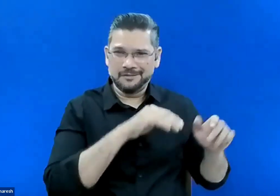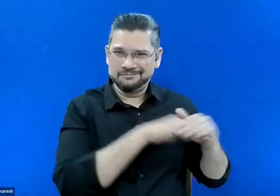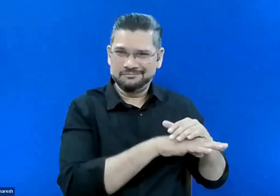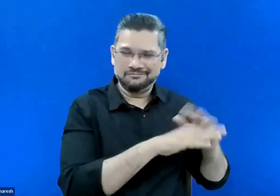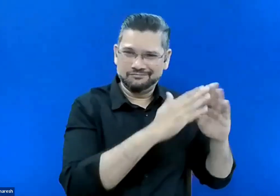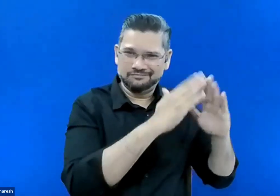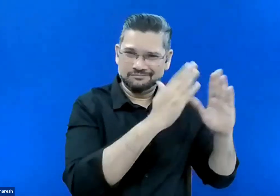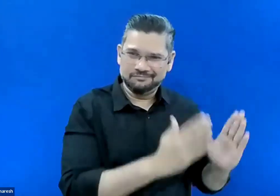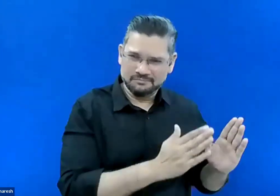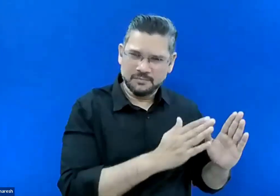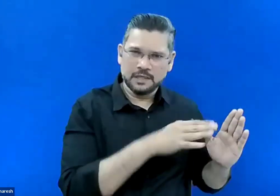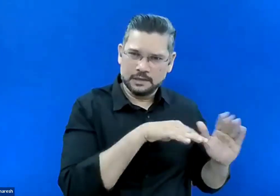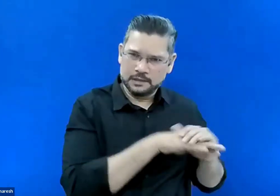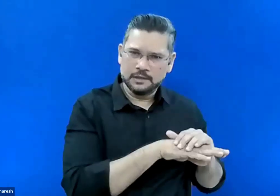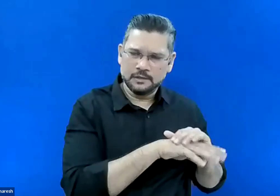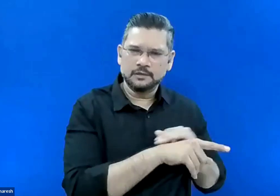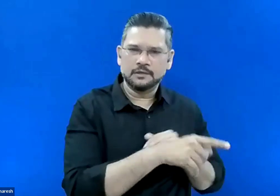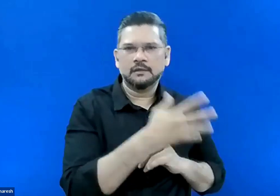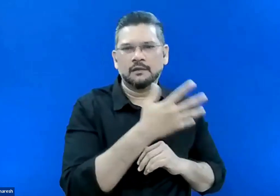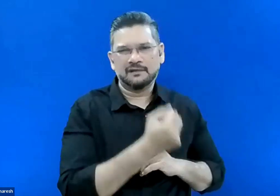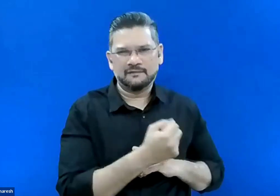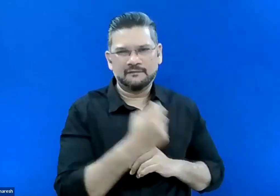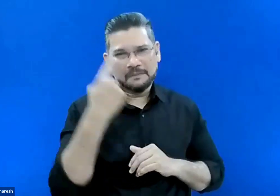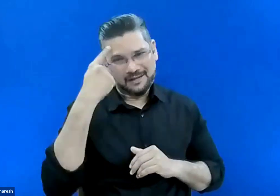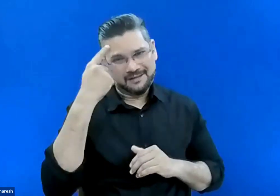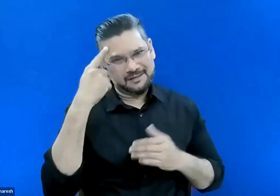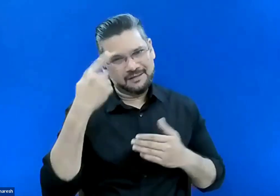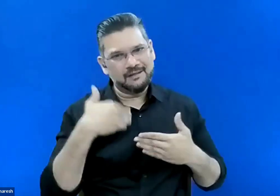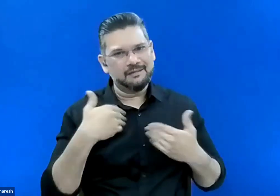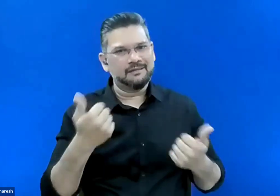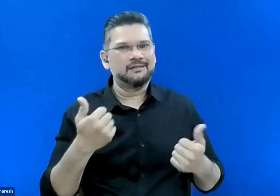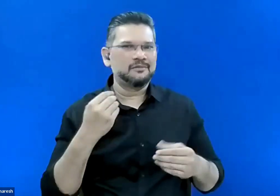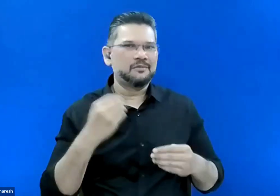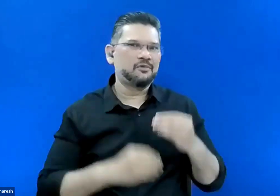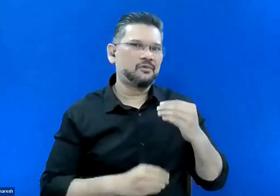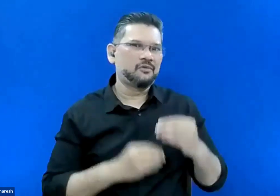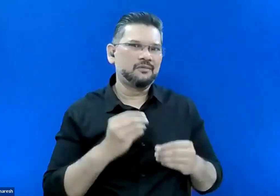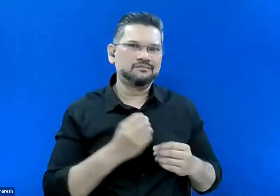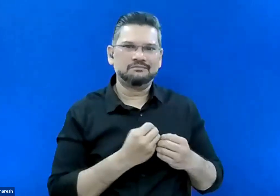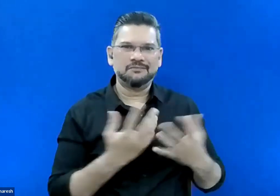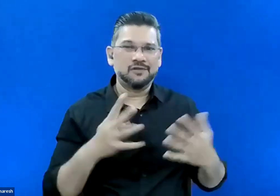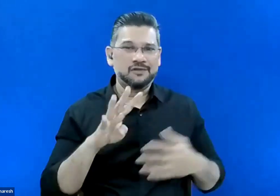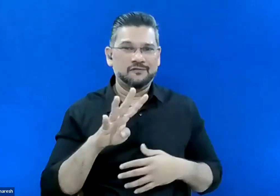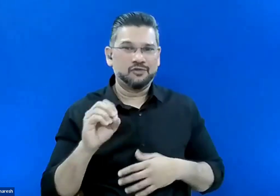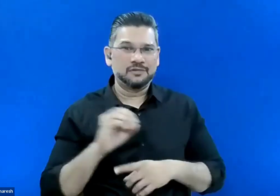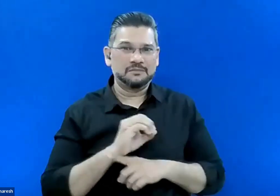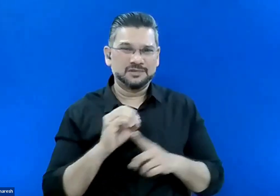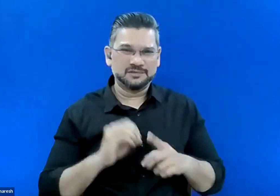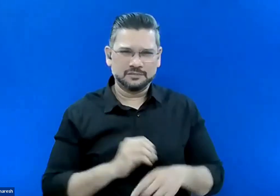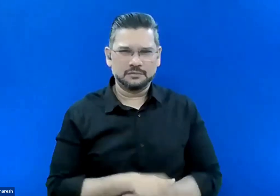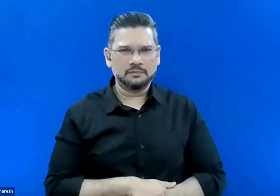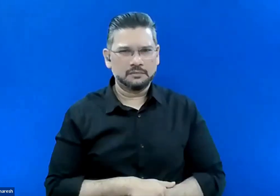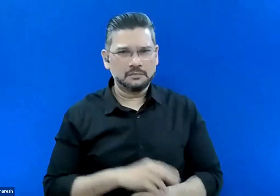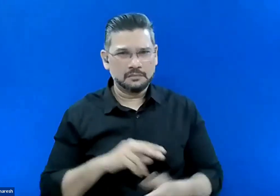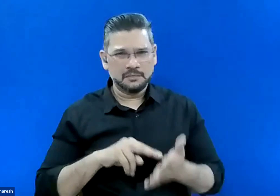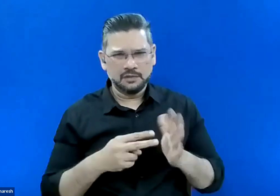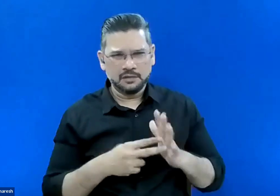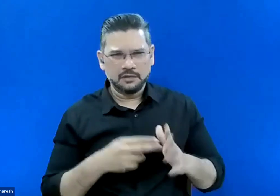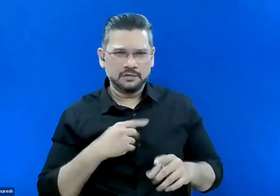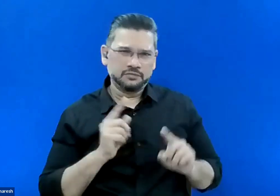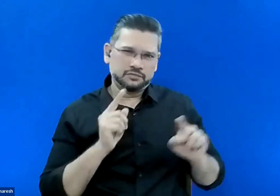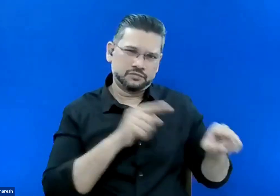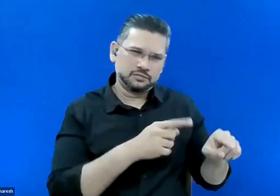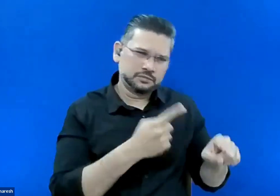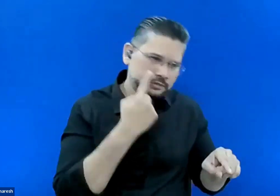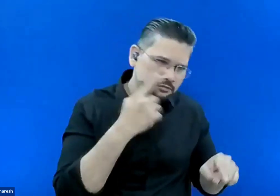experiencing mental health problems. And when you go on ground, you realize that most of these are young